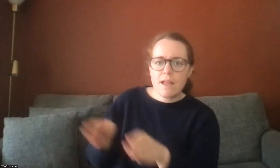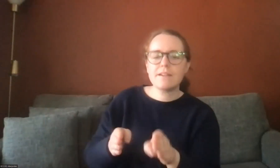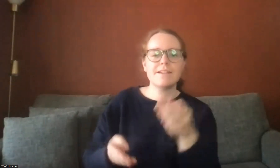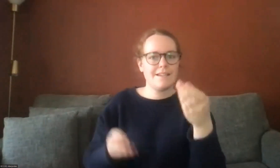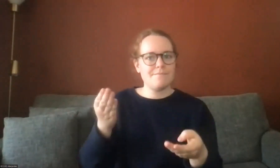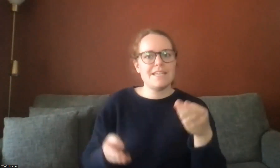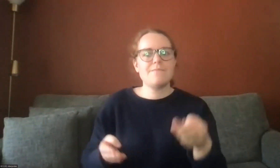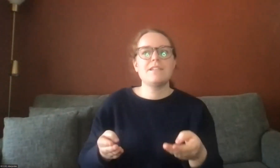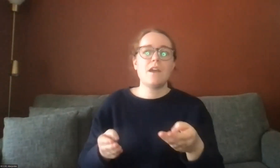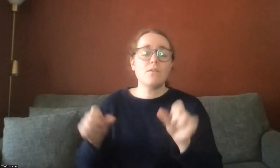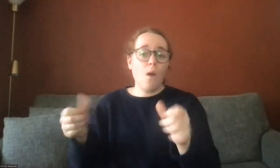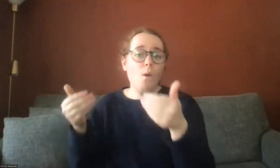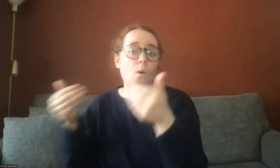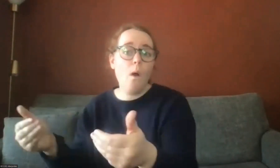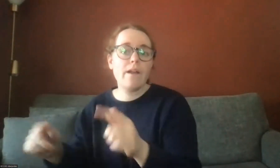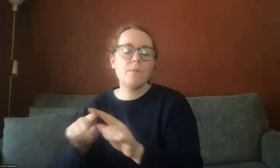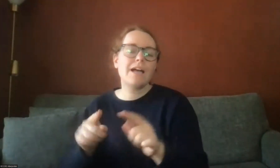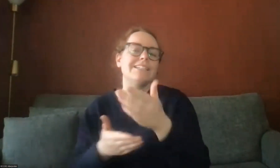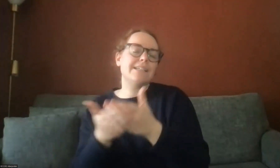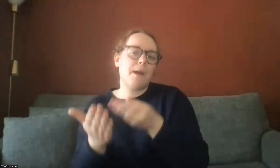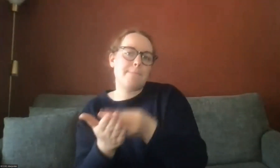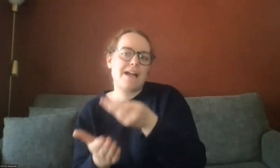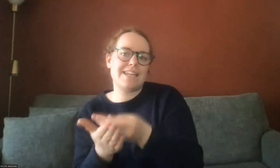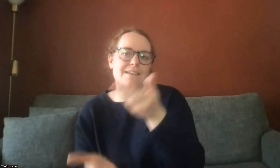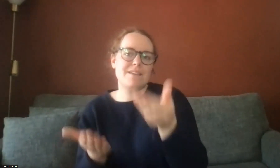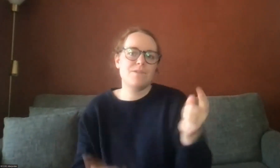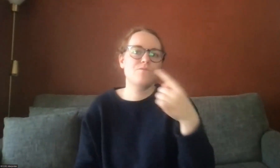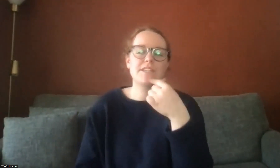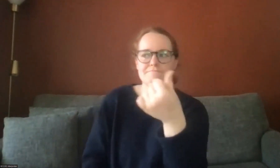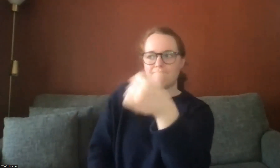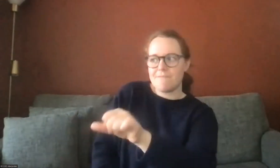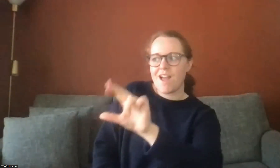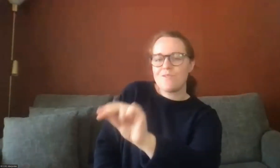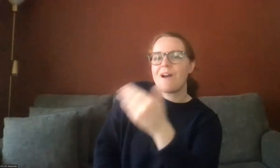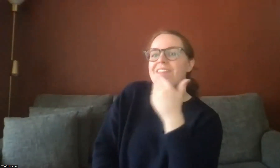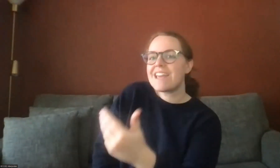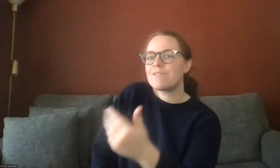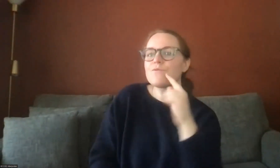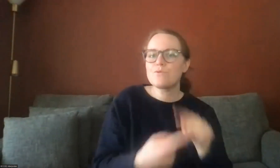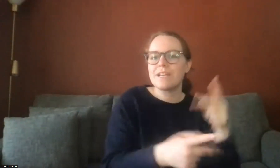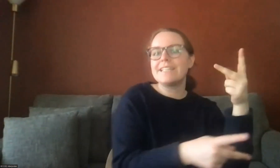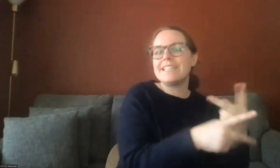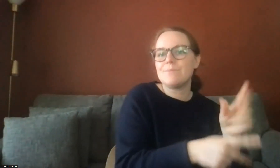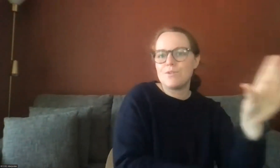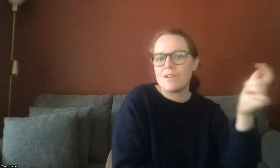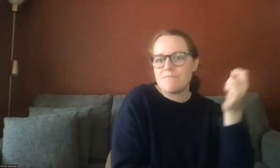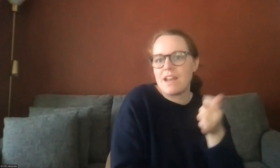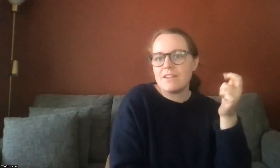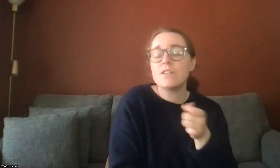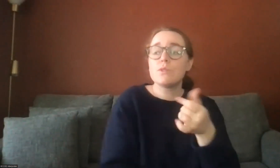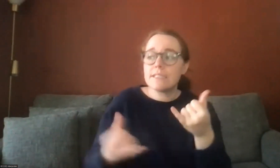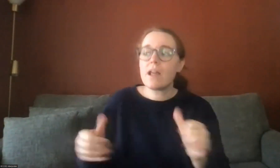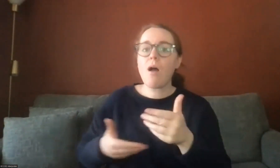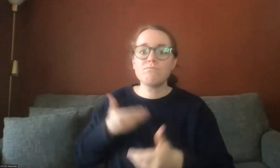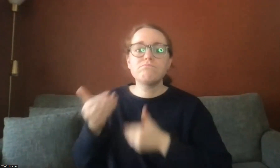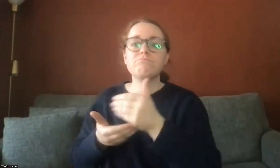receive some of the funding supports that we have available if it might put your benefits at risk. But you could still go through the program and move towards launching